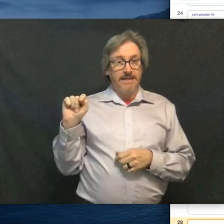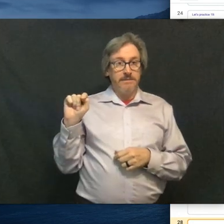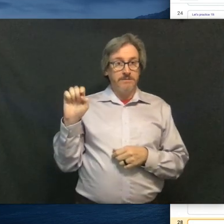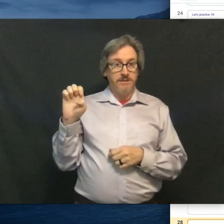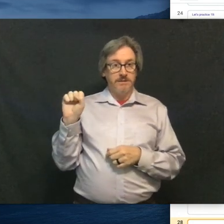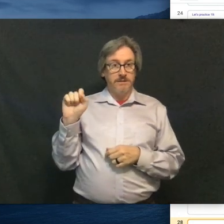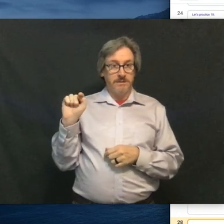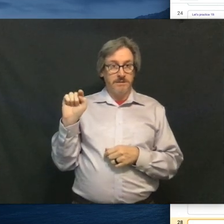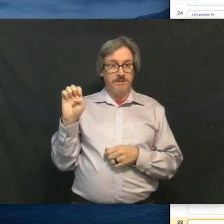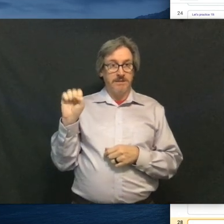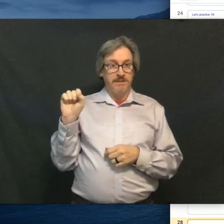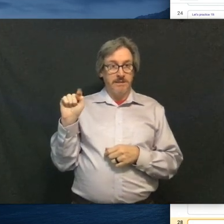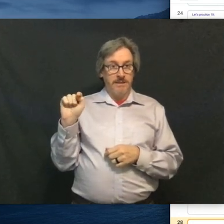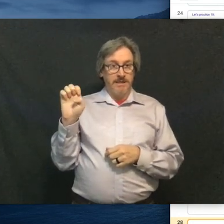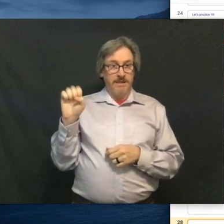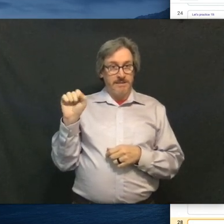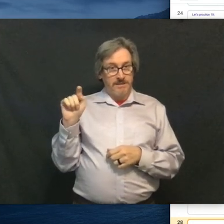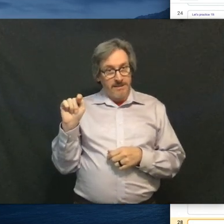EST.